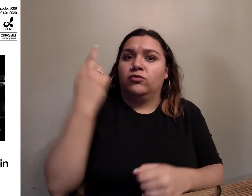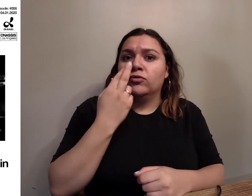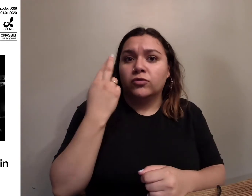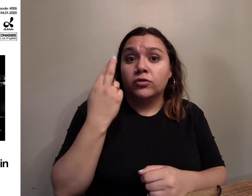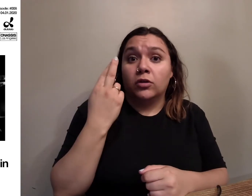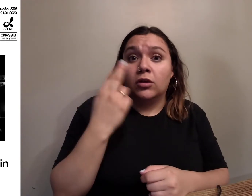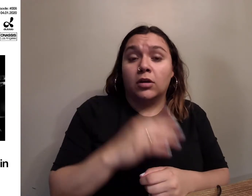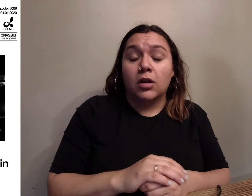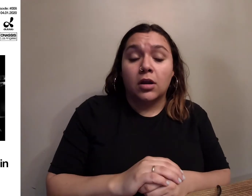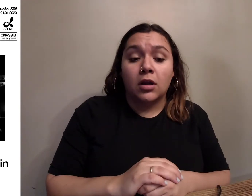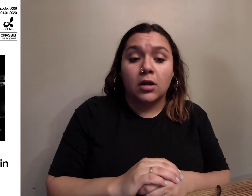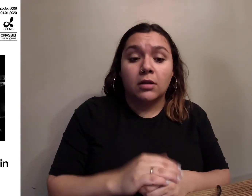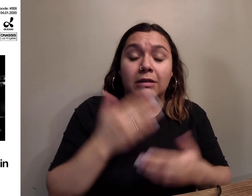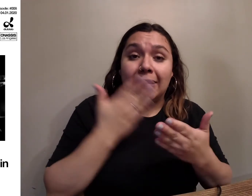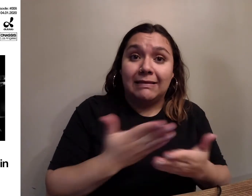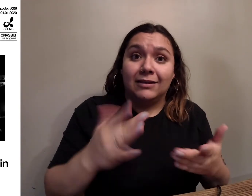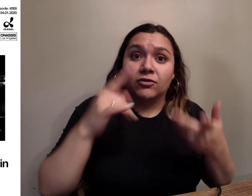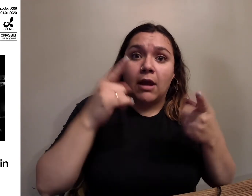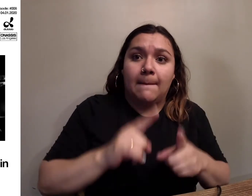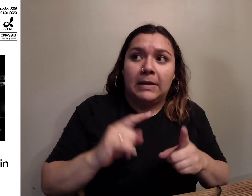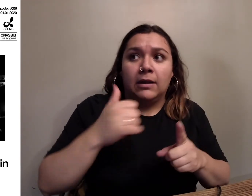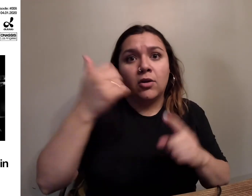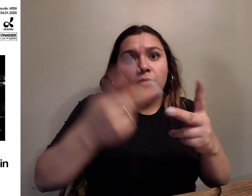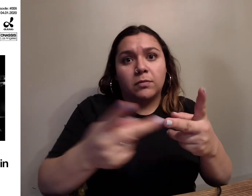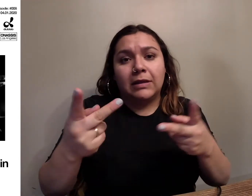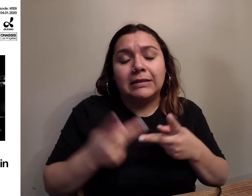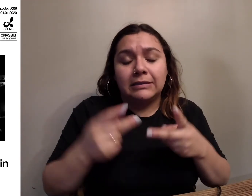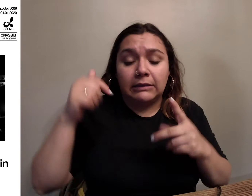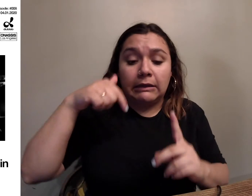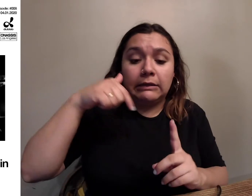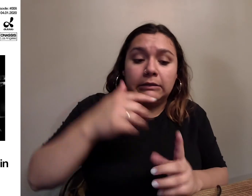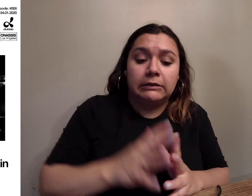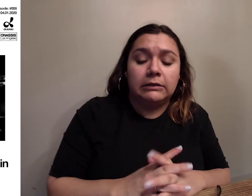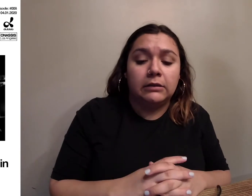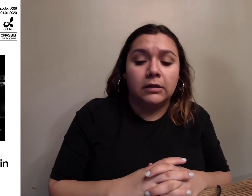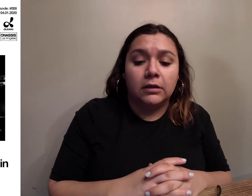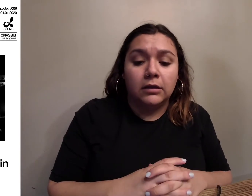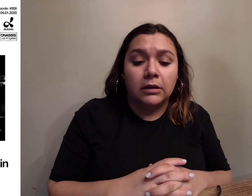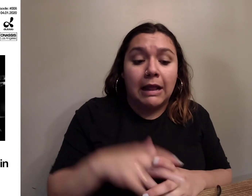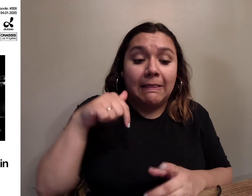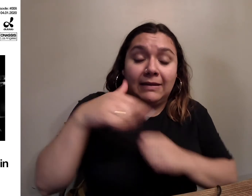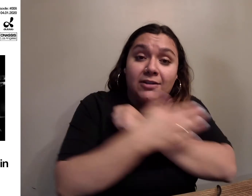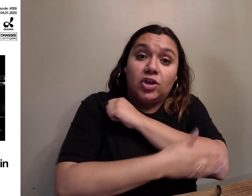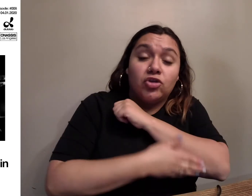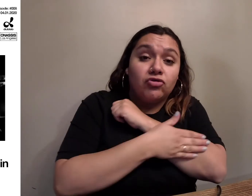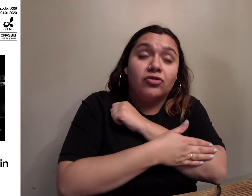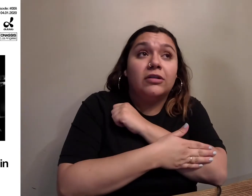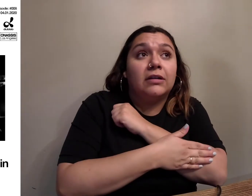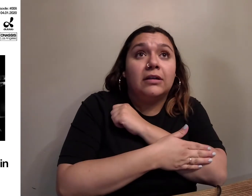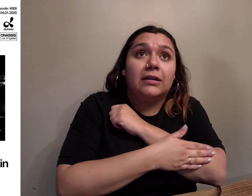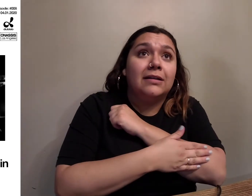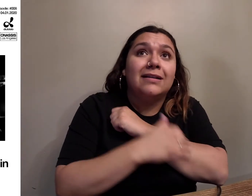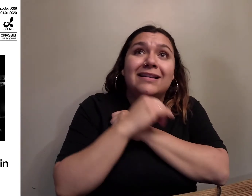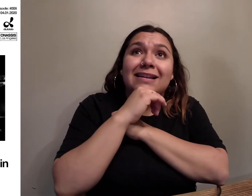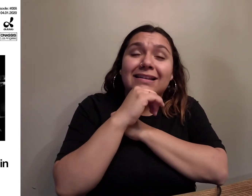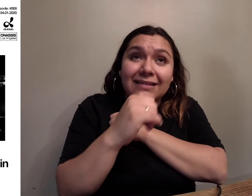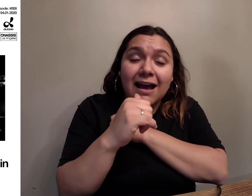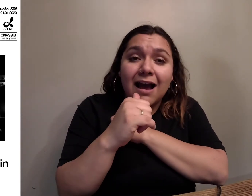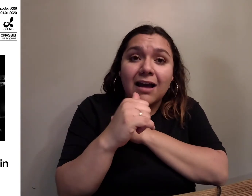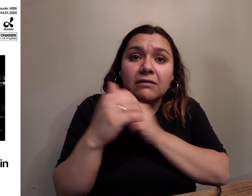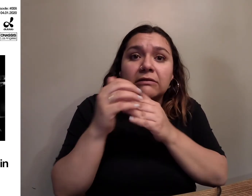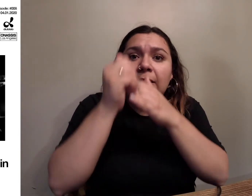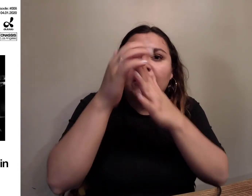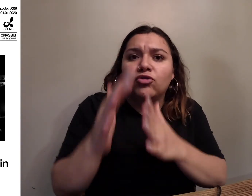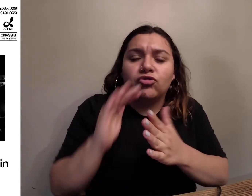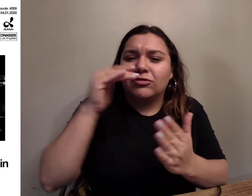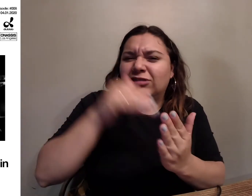actually things are happening elsewhere, and this country is not a global leader or the center